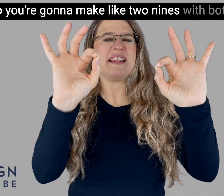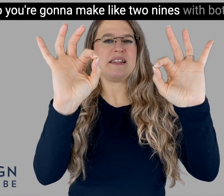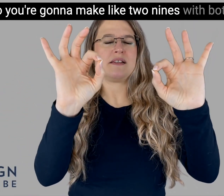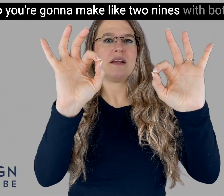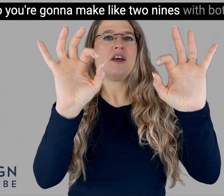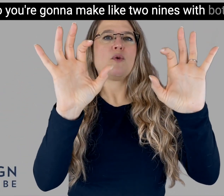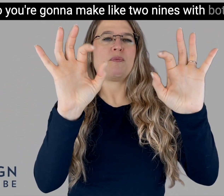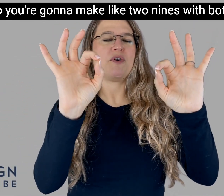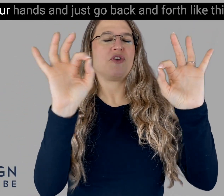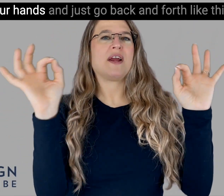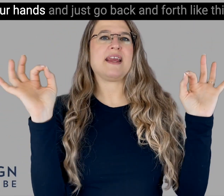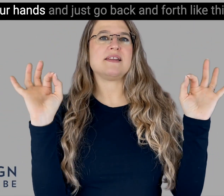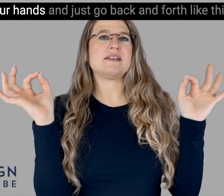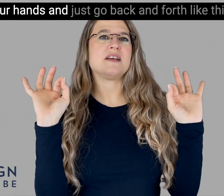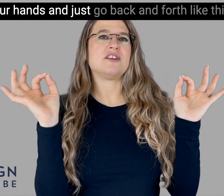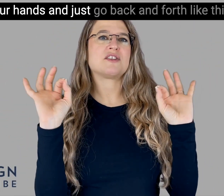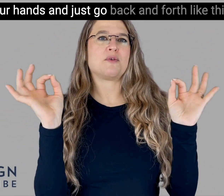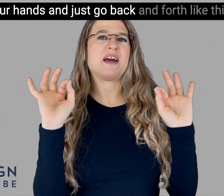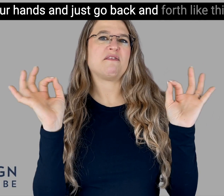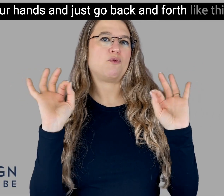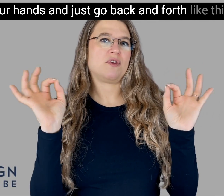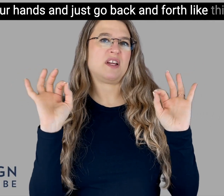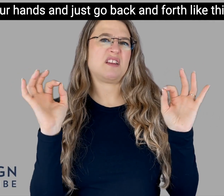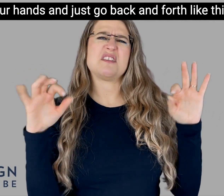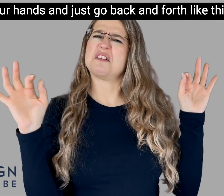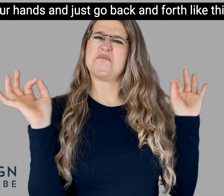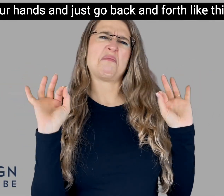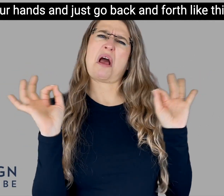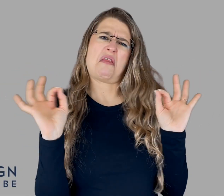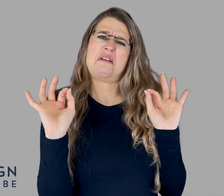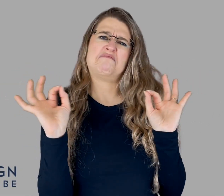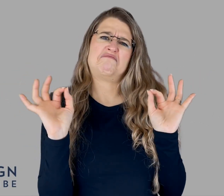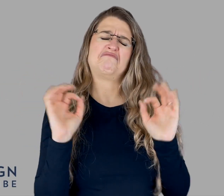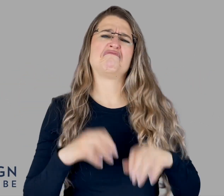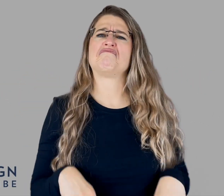nines with both your hands and just go back and forth like this.